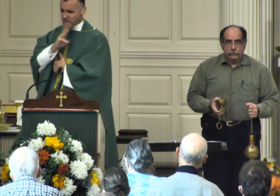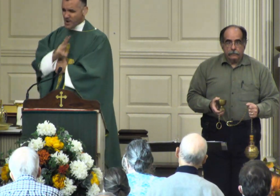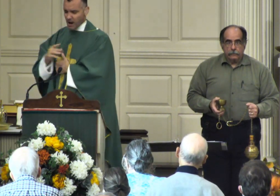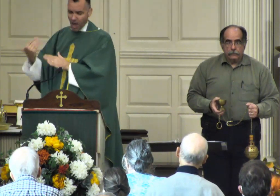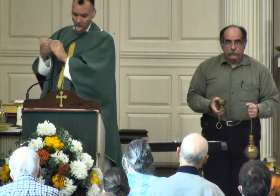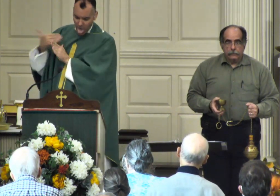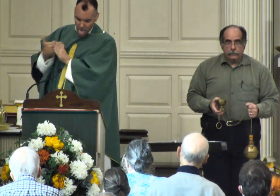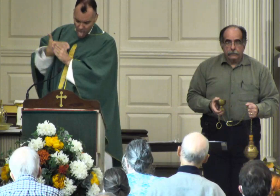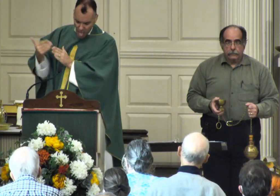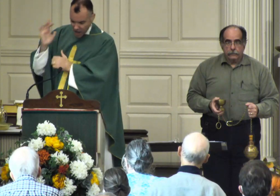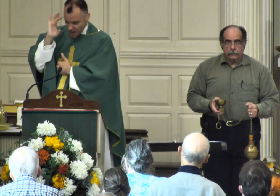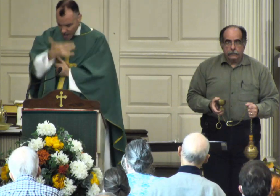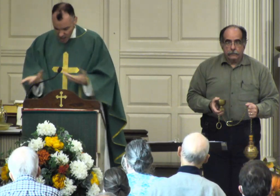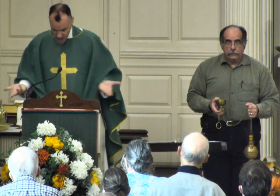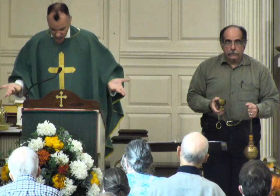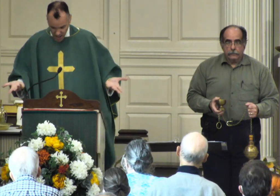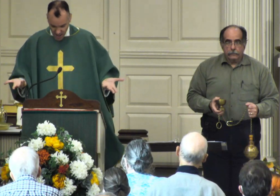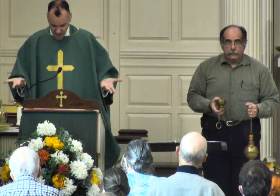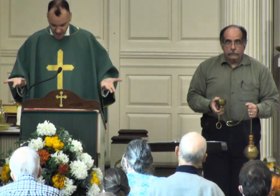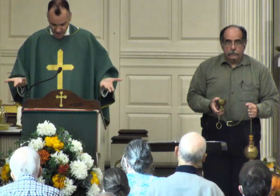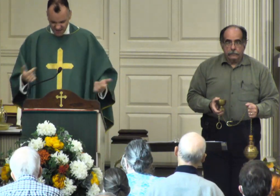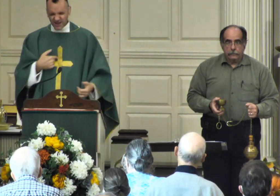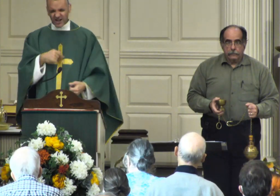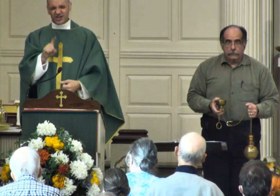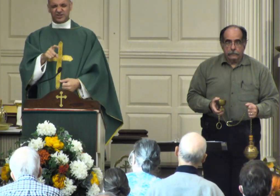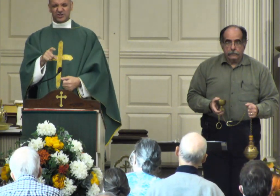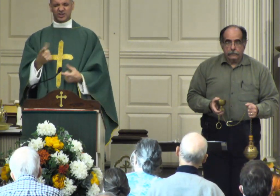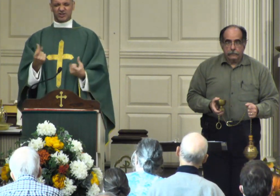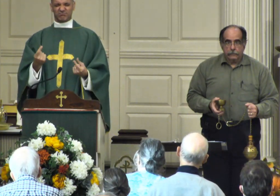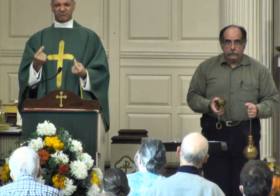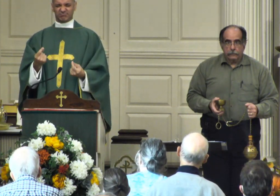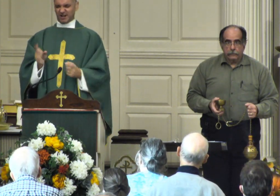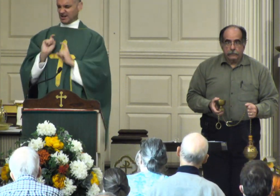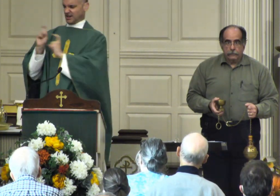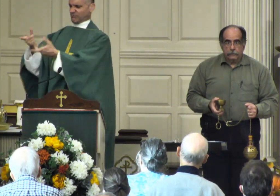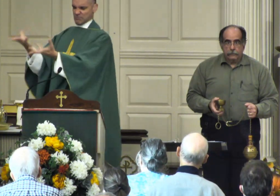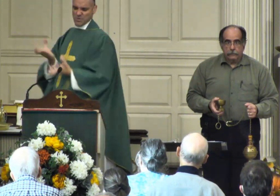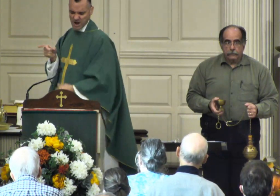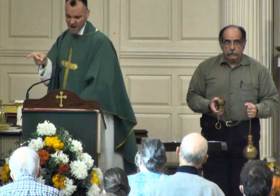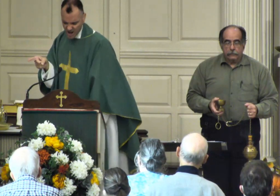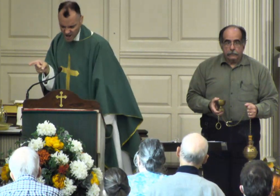her, lest she finally come and strike me.'